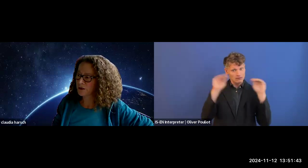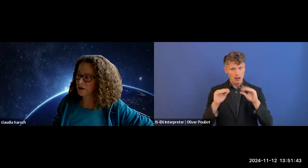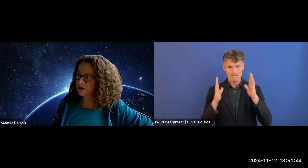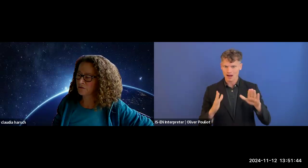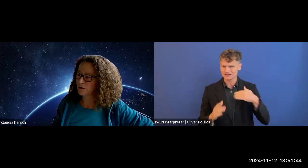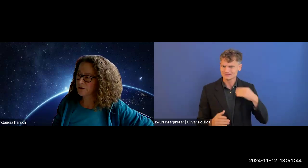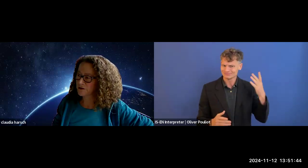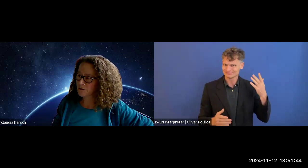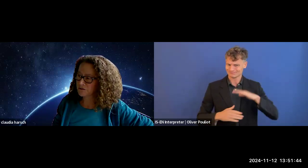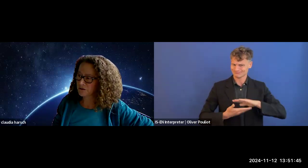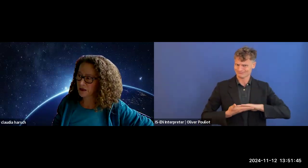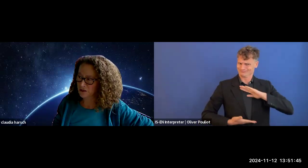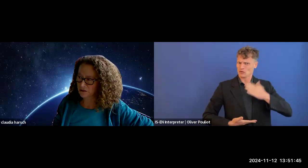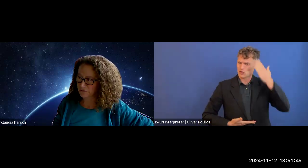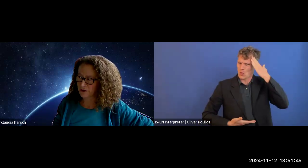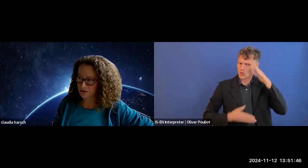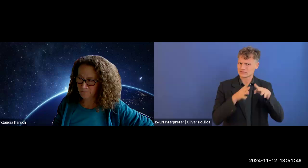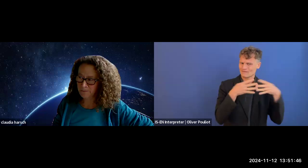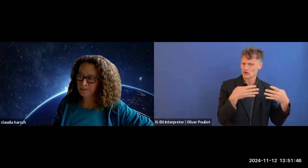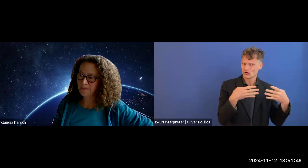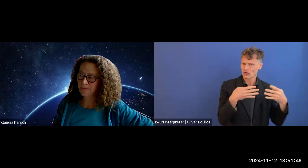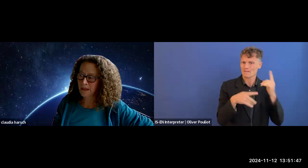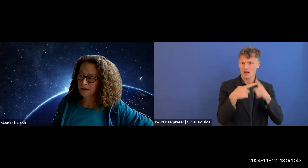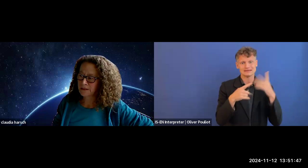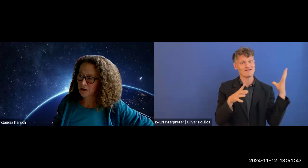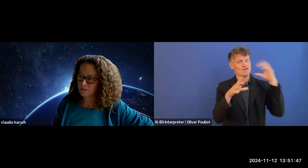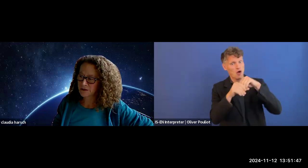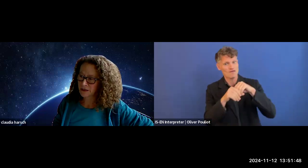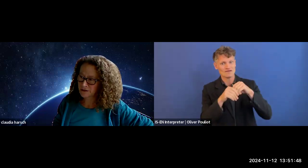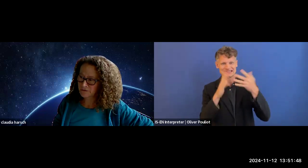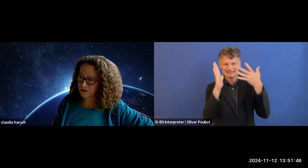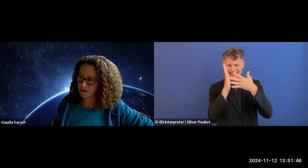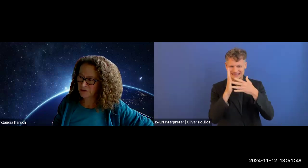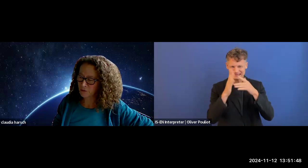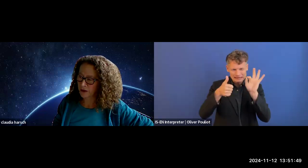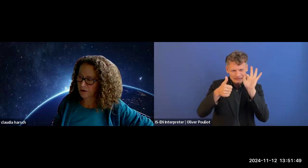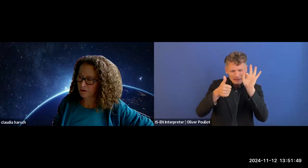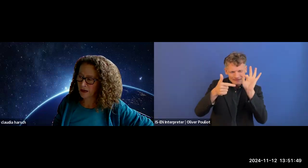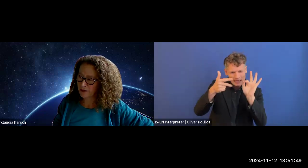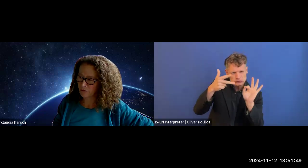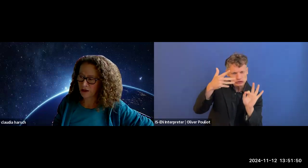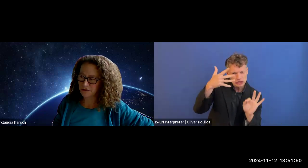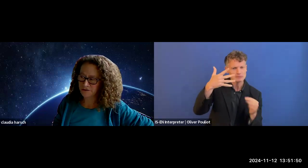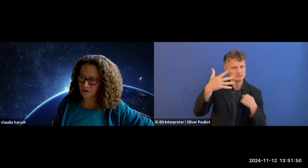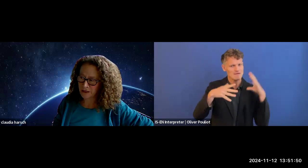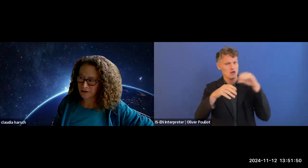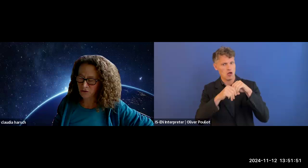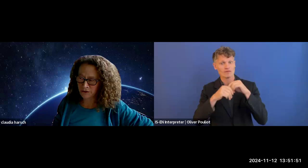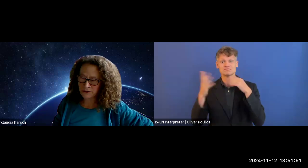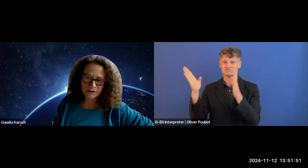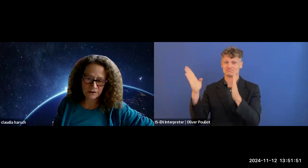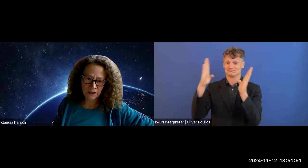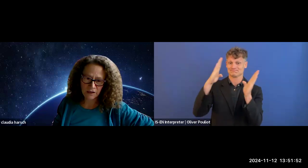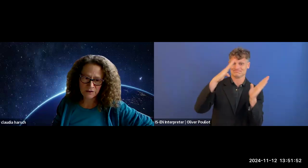to be involved in a specification phase. Then comes the next phase, where item writers write